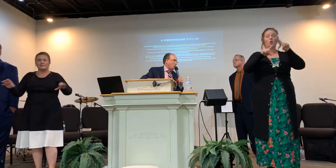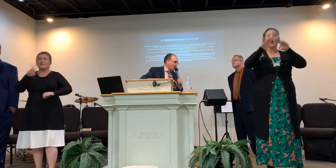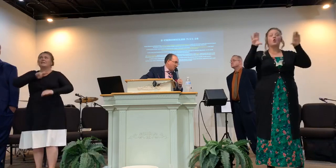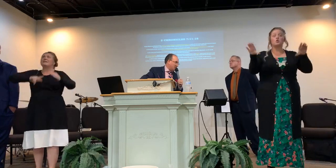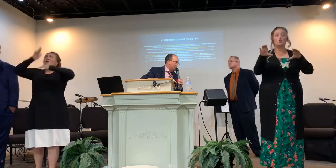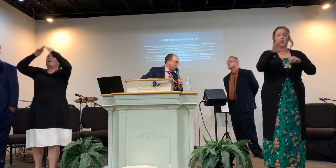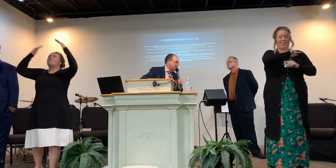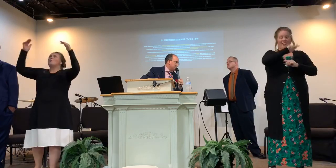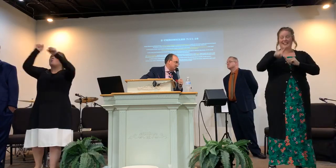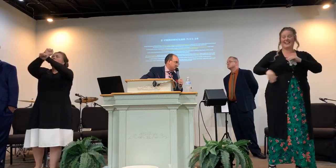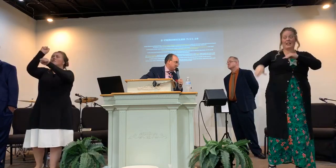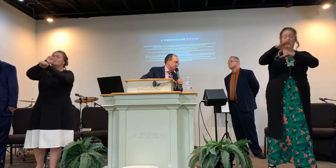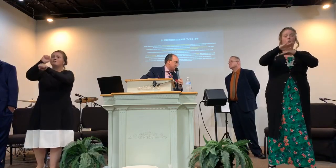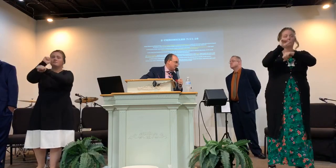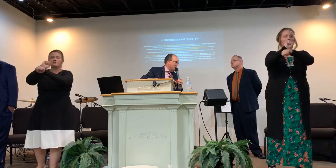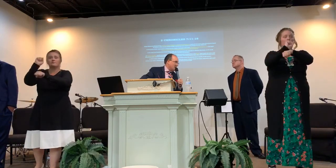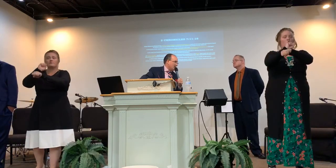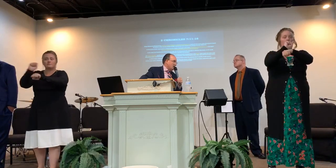kingdom work.